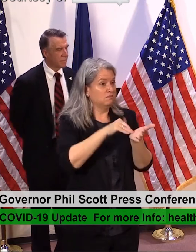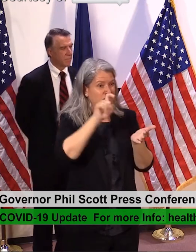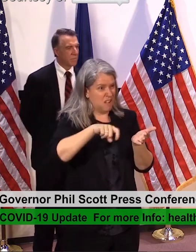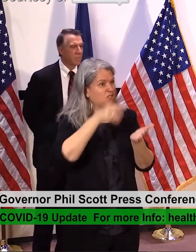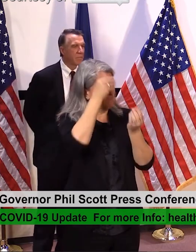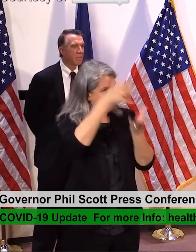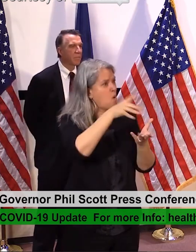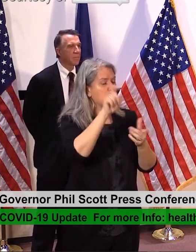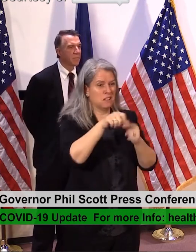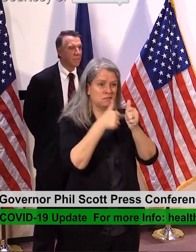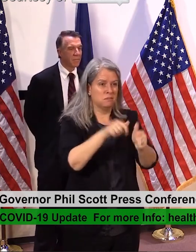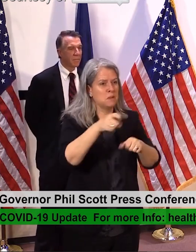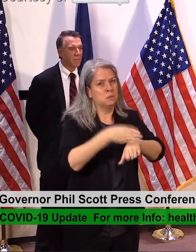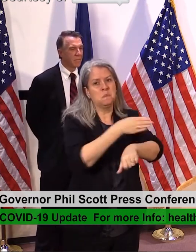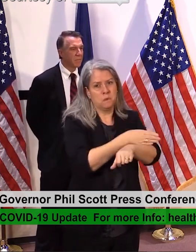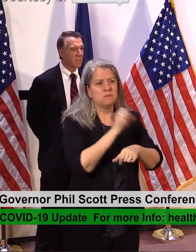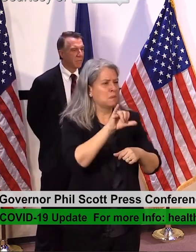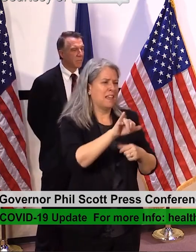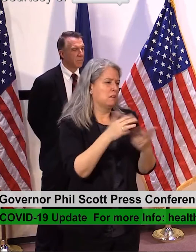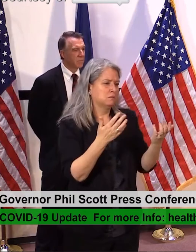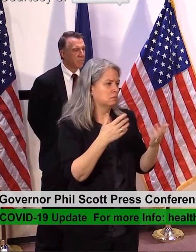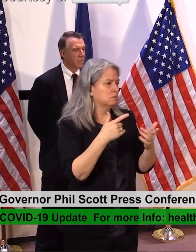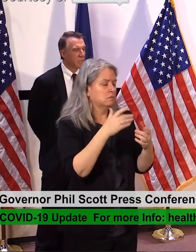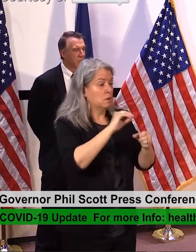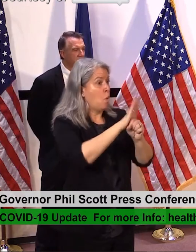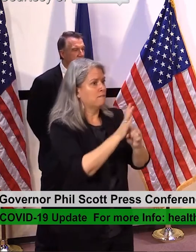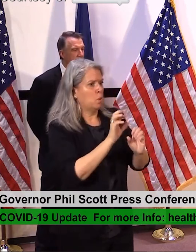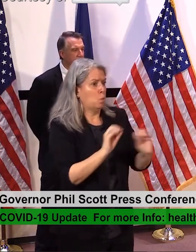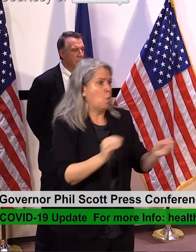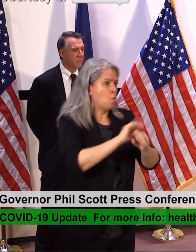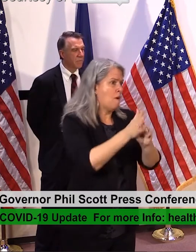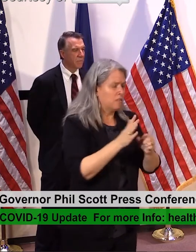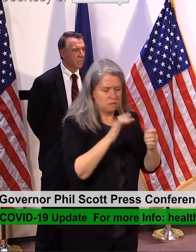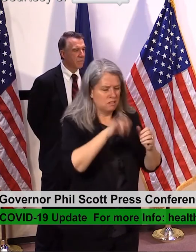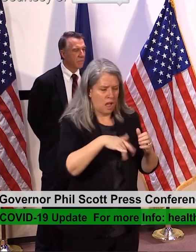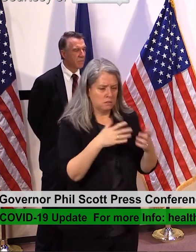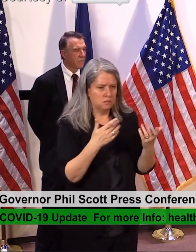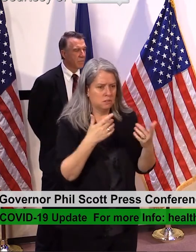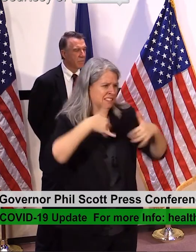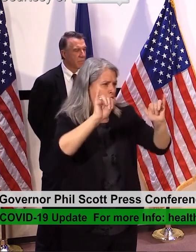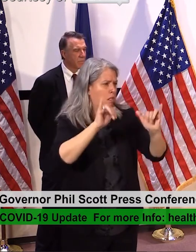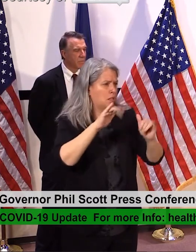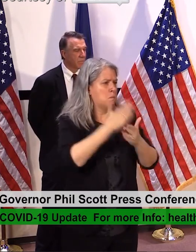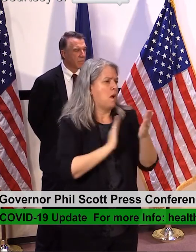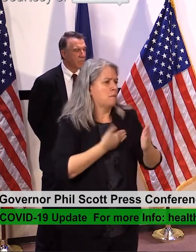and adhere to and try to improve on. So even without COVID, all of that was underway,